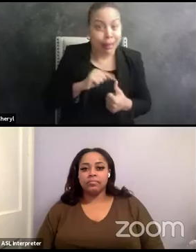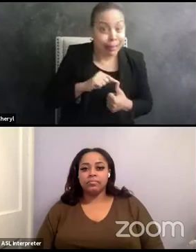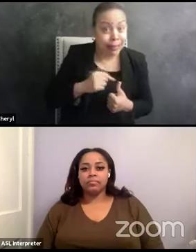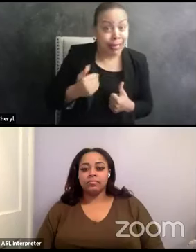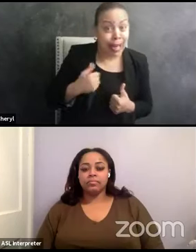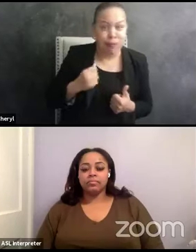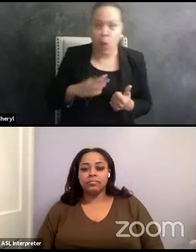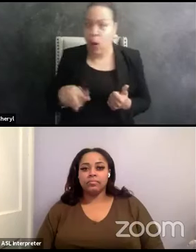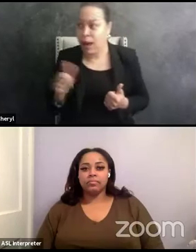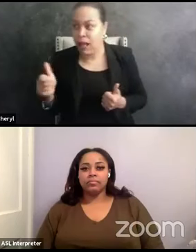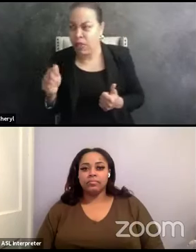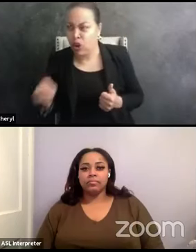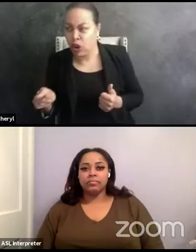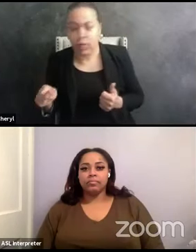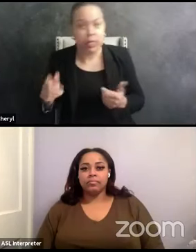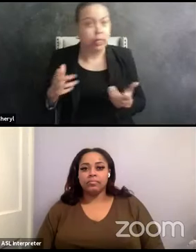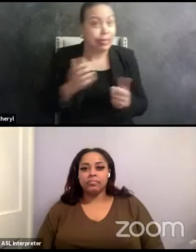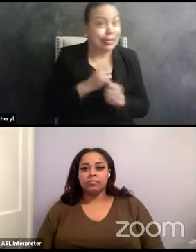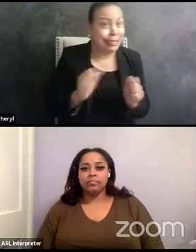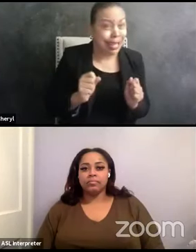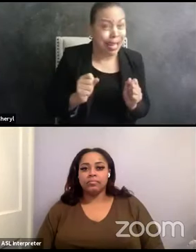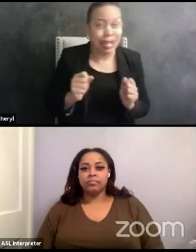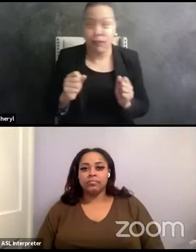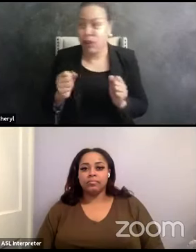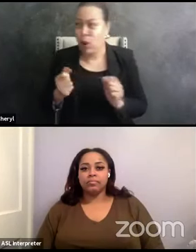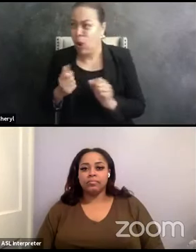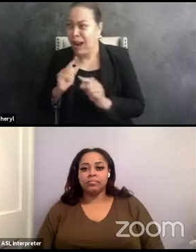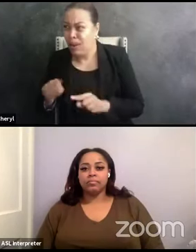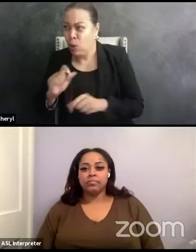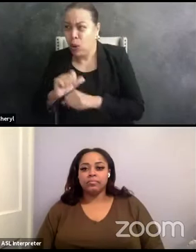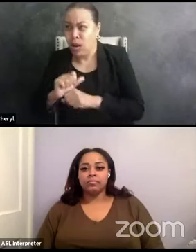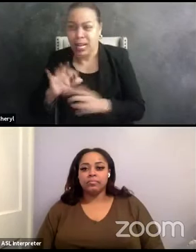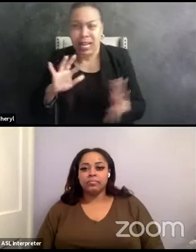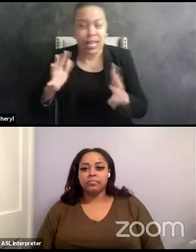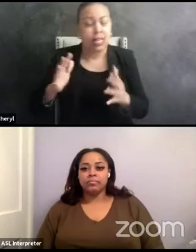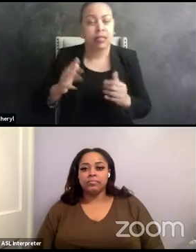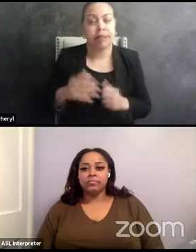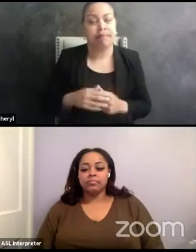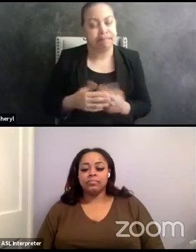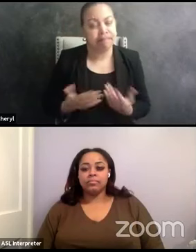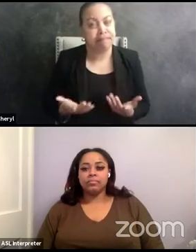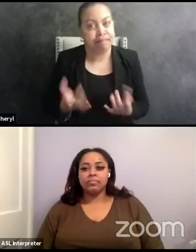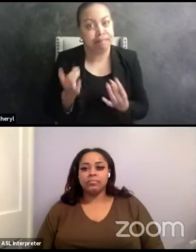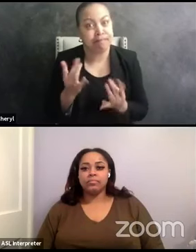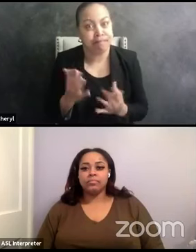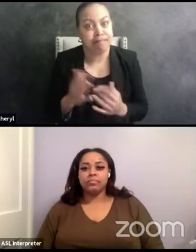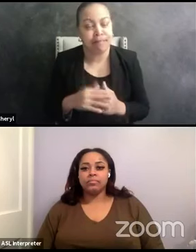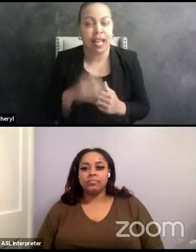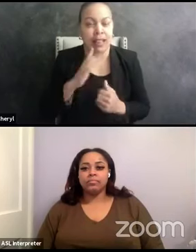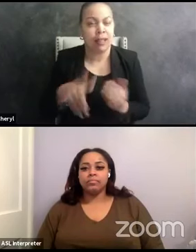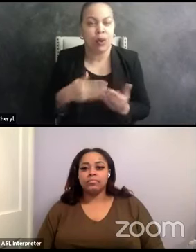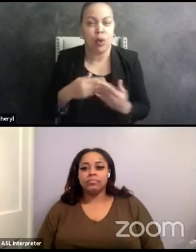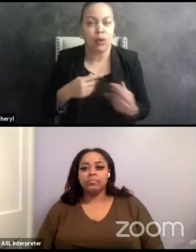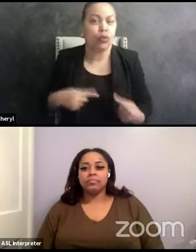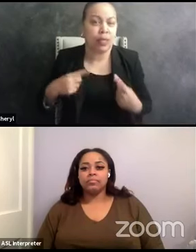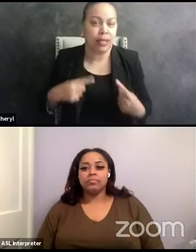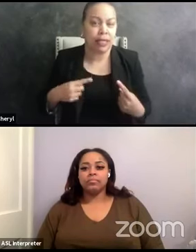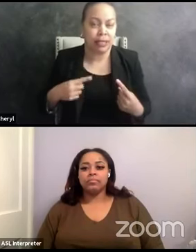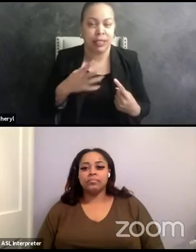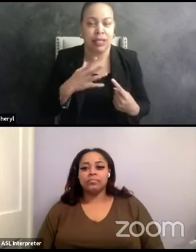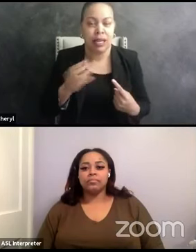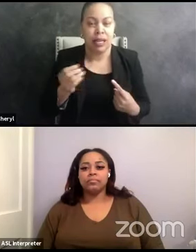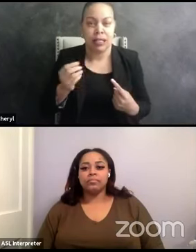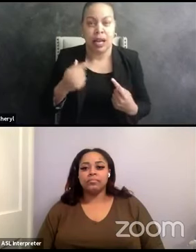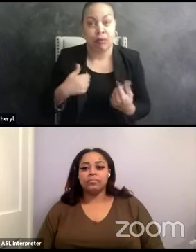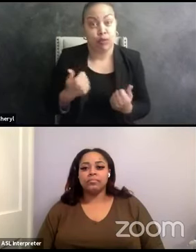their ability to stay safe from COVID. So, I think we're all struggling. And I think, I'm